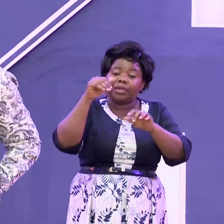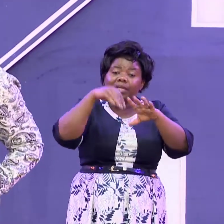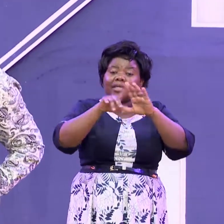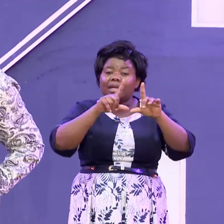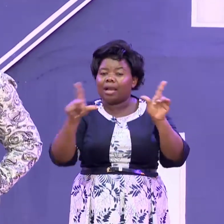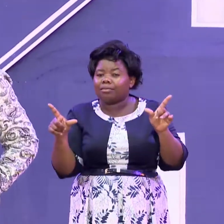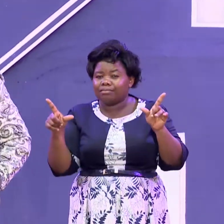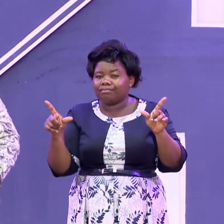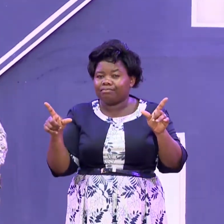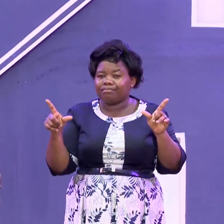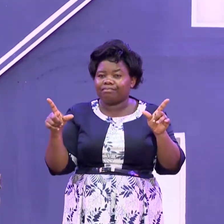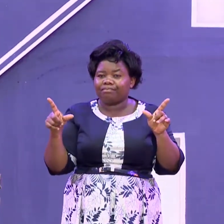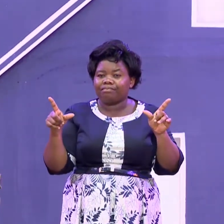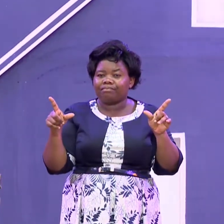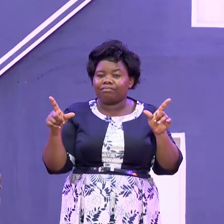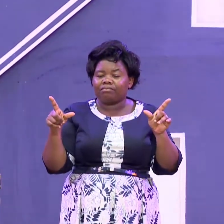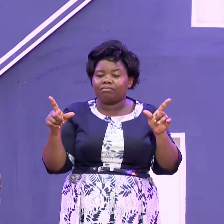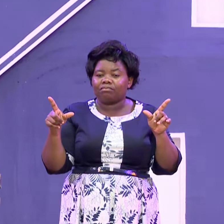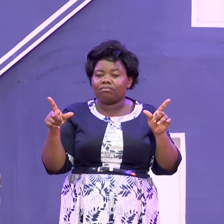Oyogera mu nnimi.